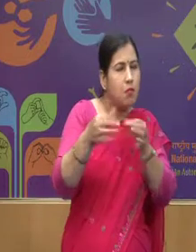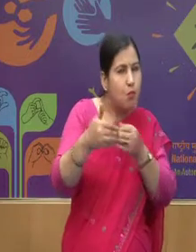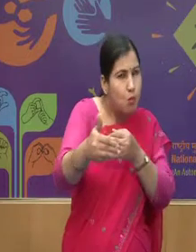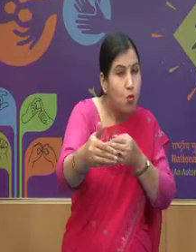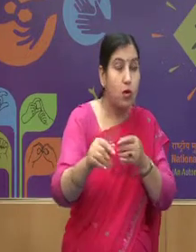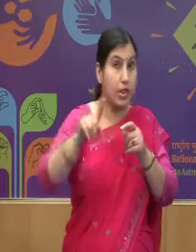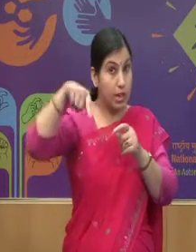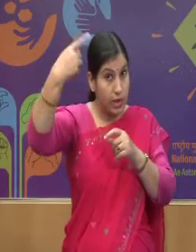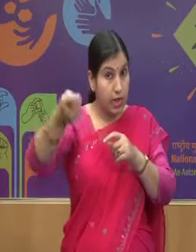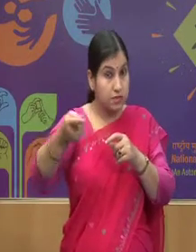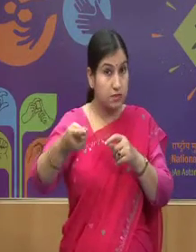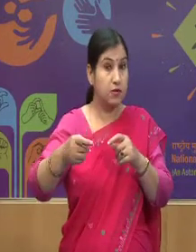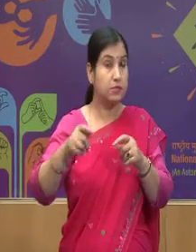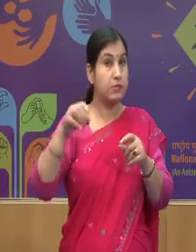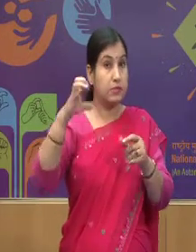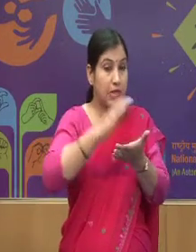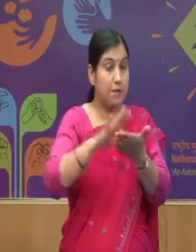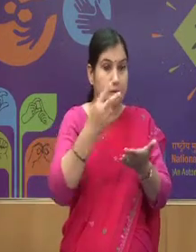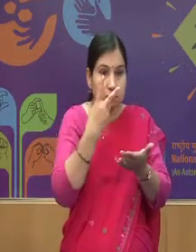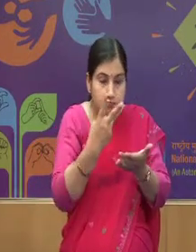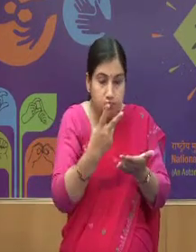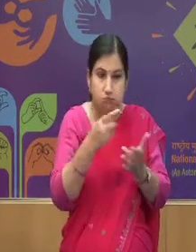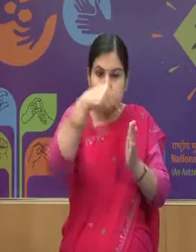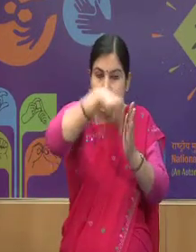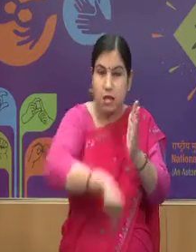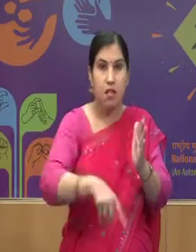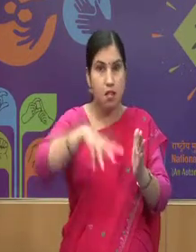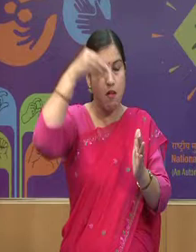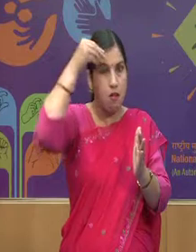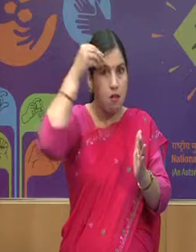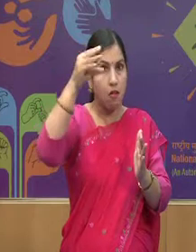We would know about this in detail in the next chapter.